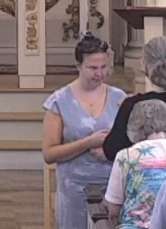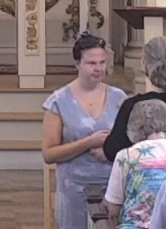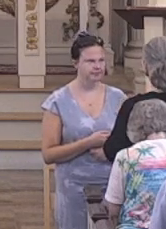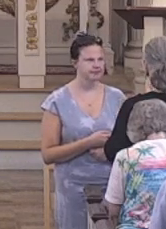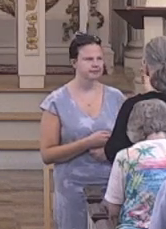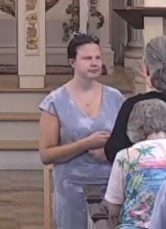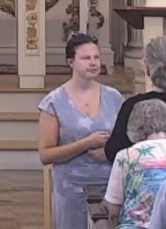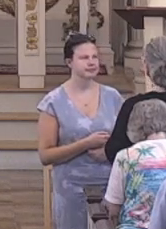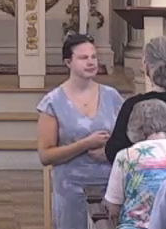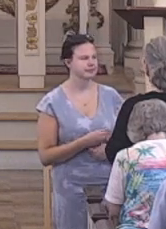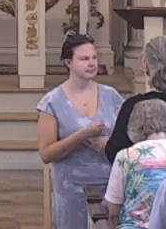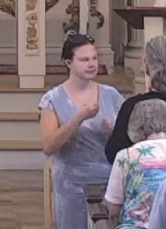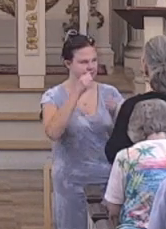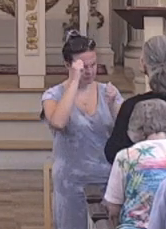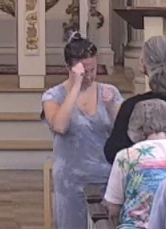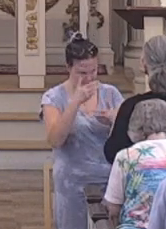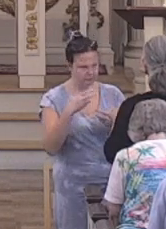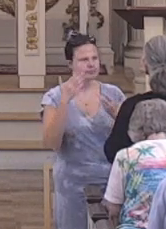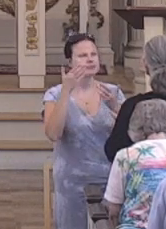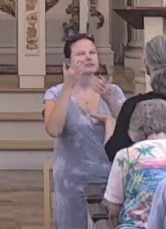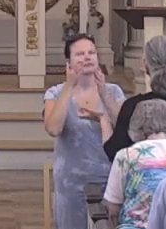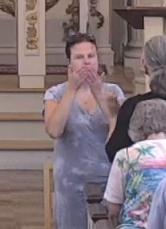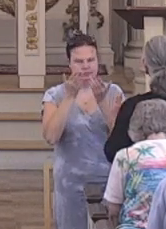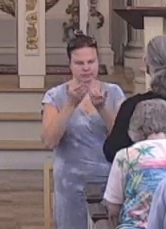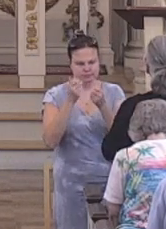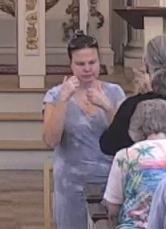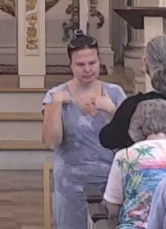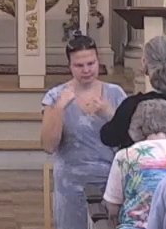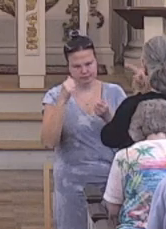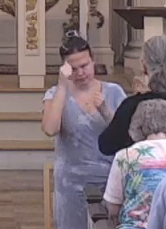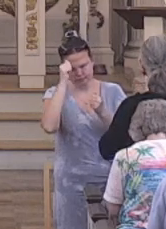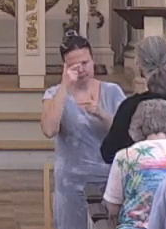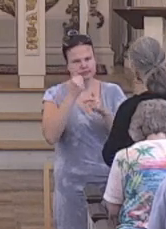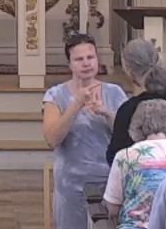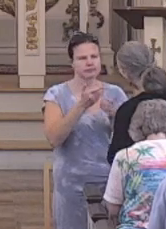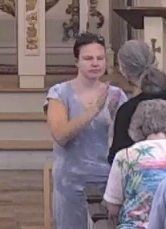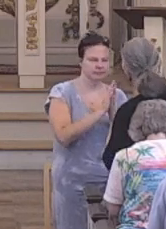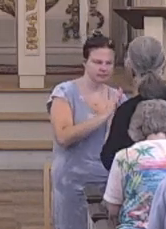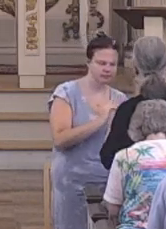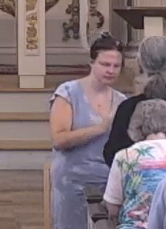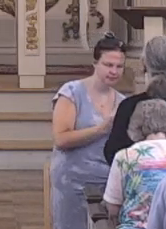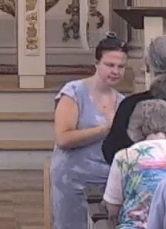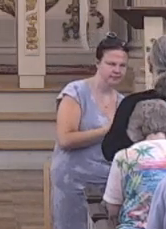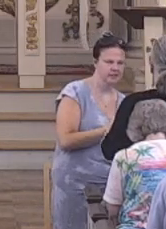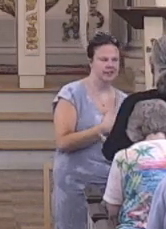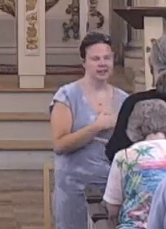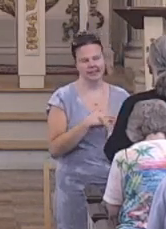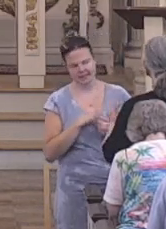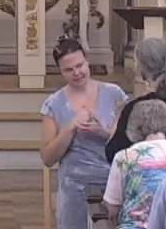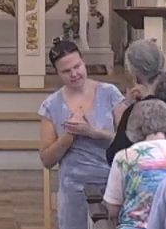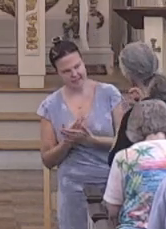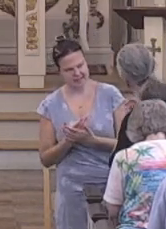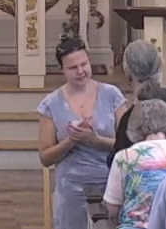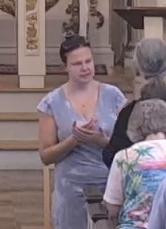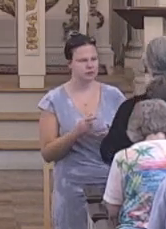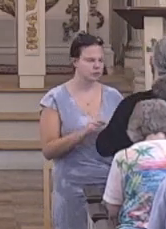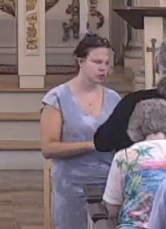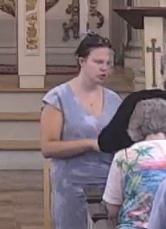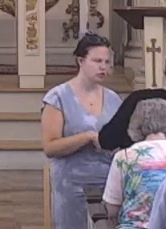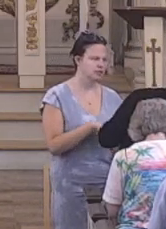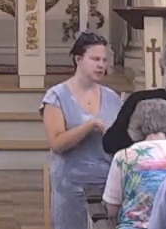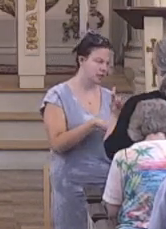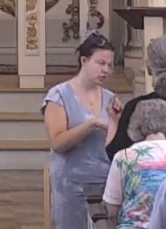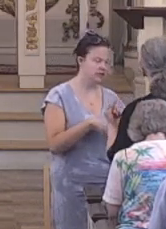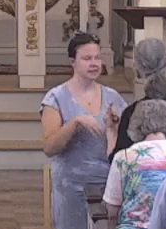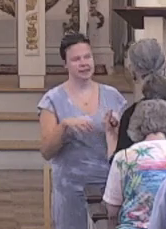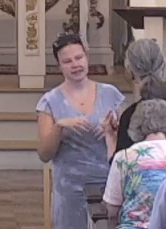I confess to Almighty God and to you, my brothers and sisters, that I have greatly sinned in my thoughts and